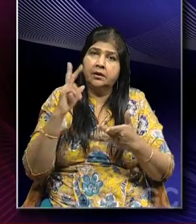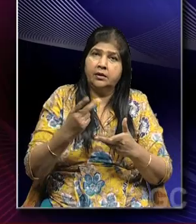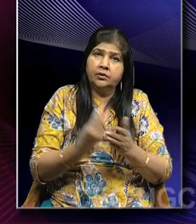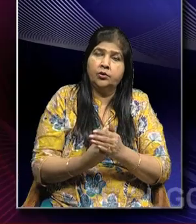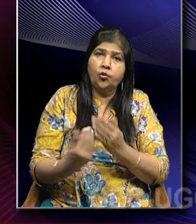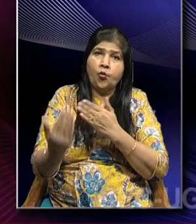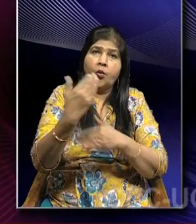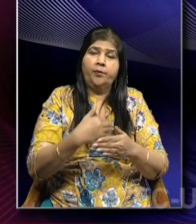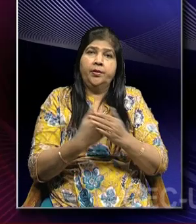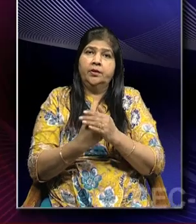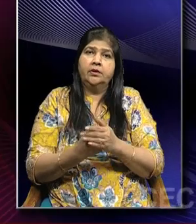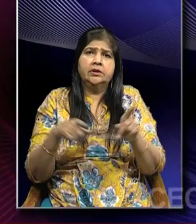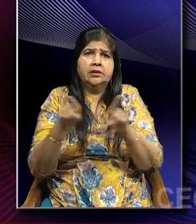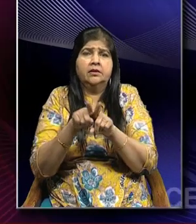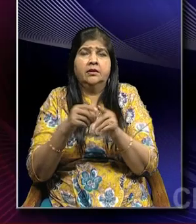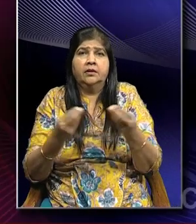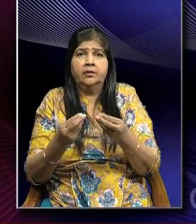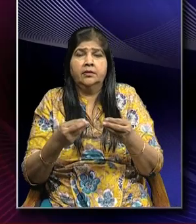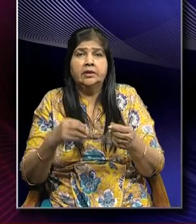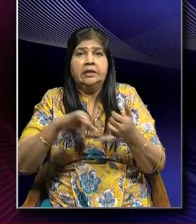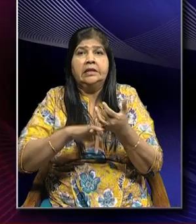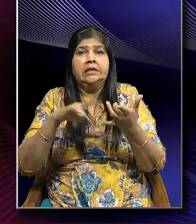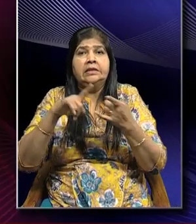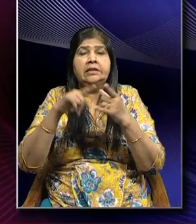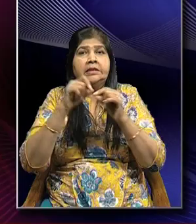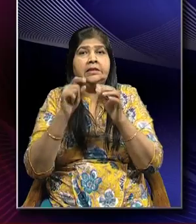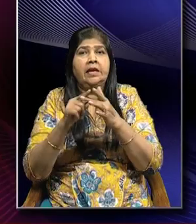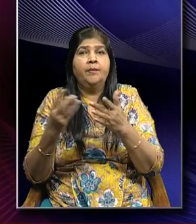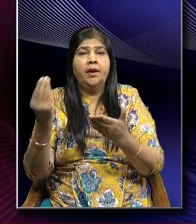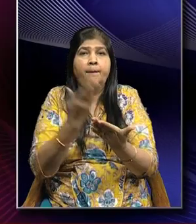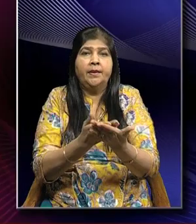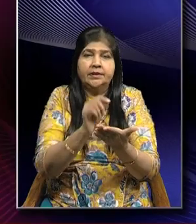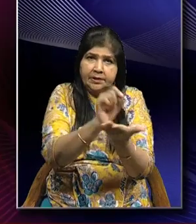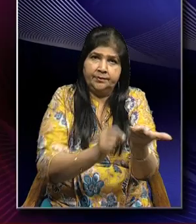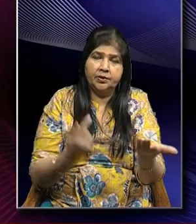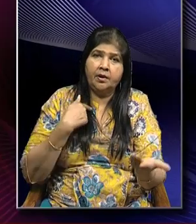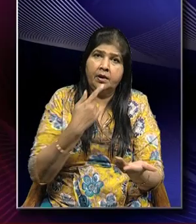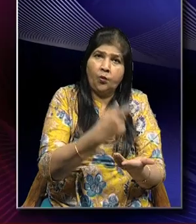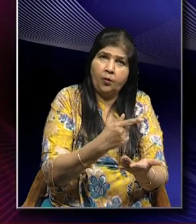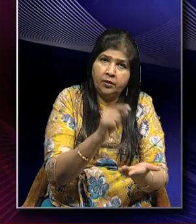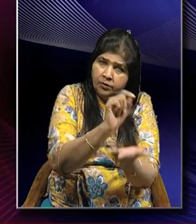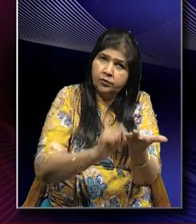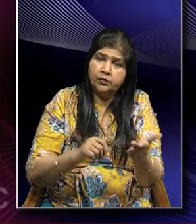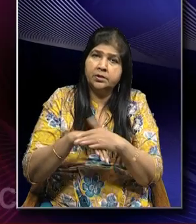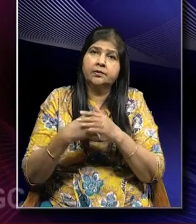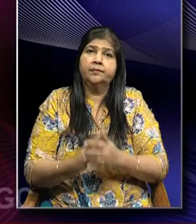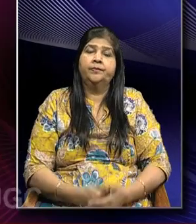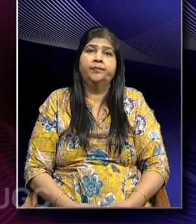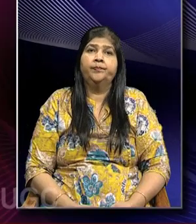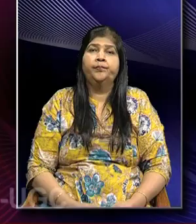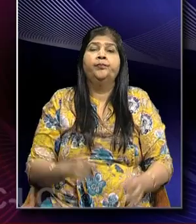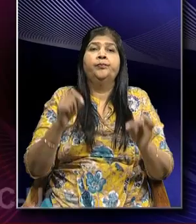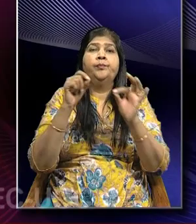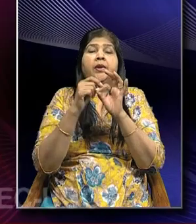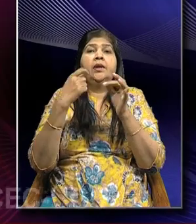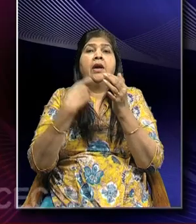in such a manner as may be prescribed by SEBI. SEBI is doing the prescription for this. It has prescribed, and this